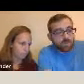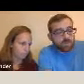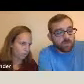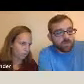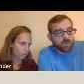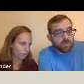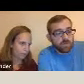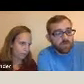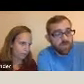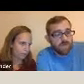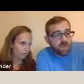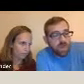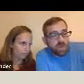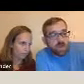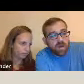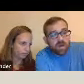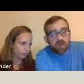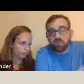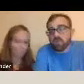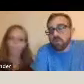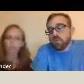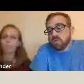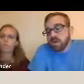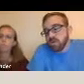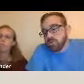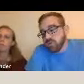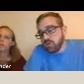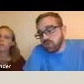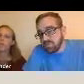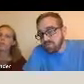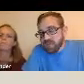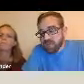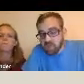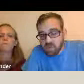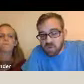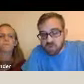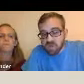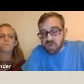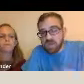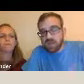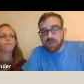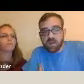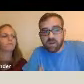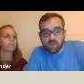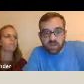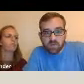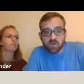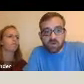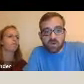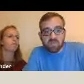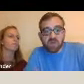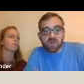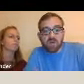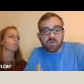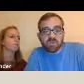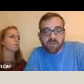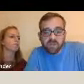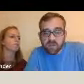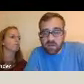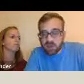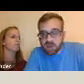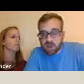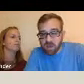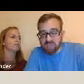Did you want to explain that? Yeah. So when we went to SILUND, like Carolyn said, we were,